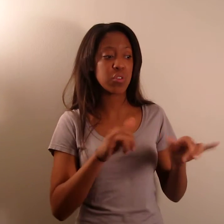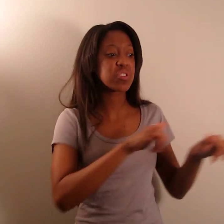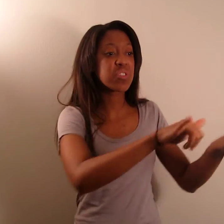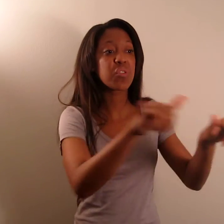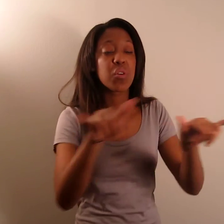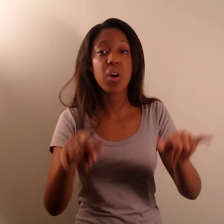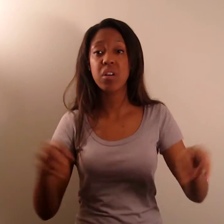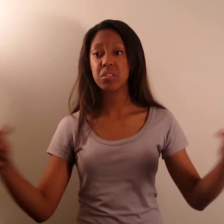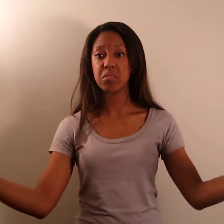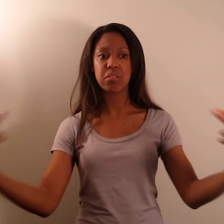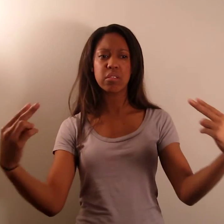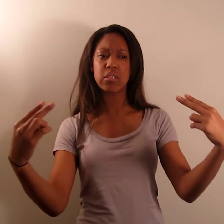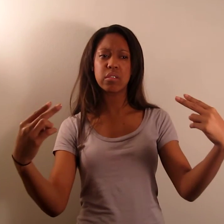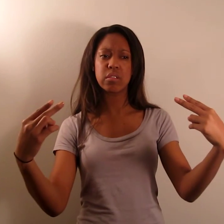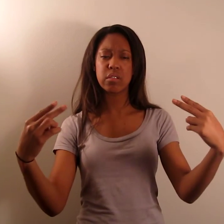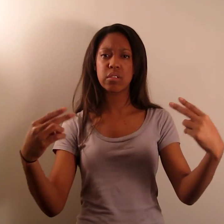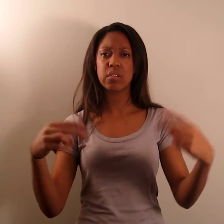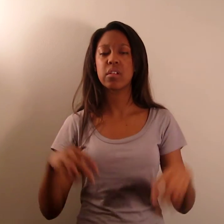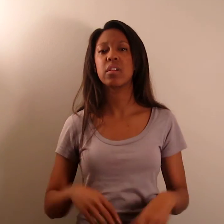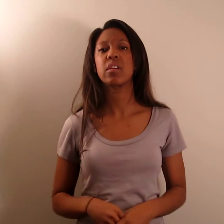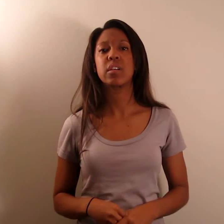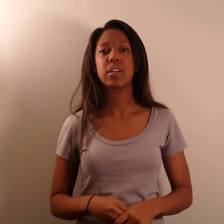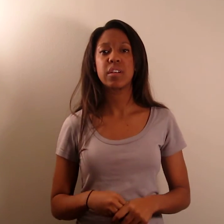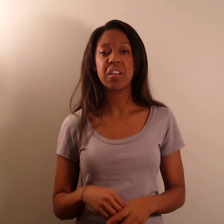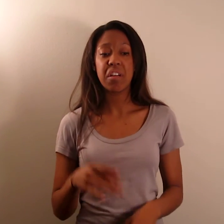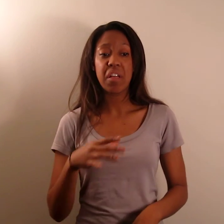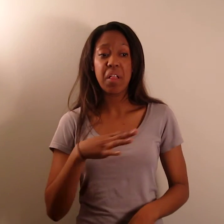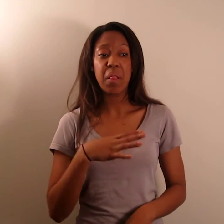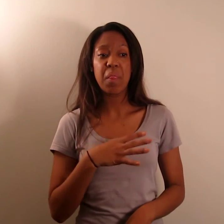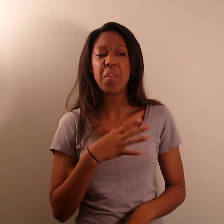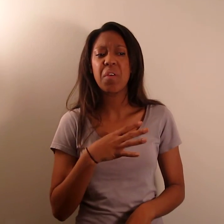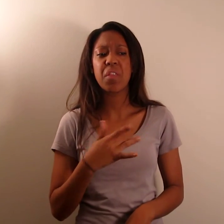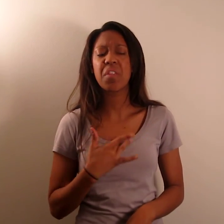Week after week, the feeling grew. Something could be done at their own shop.